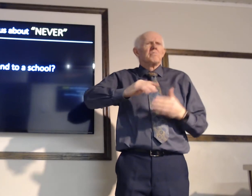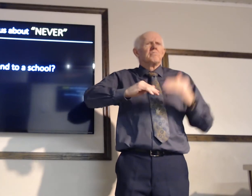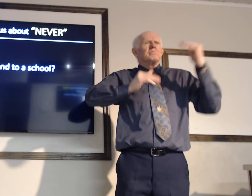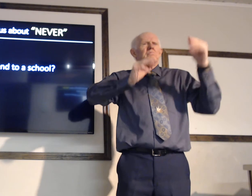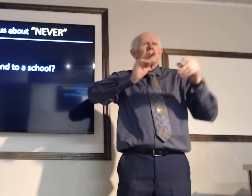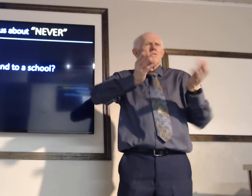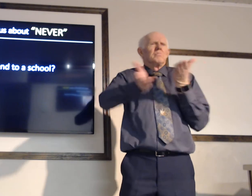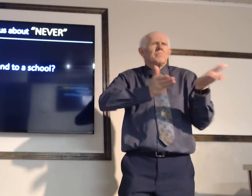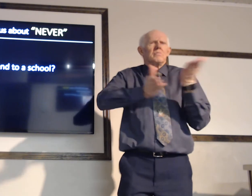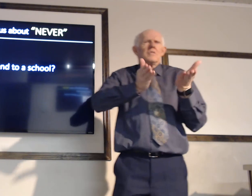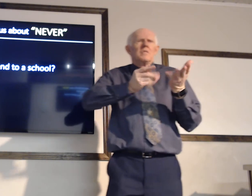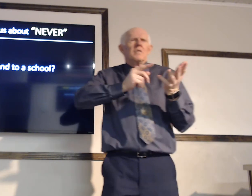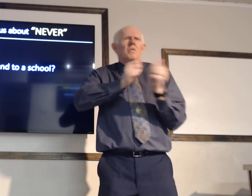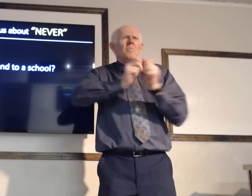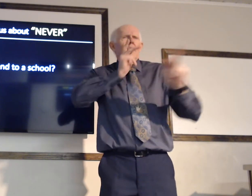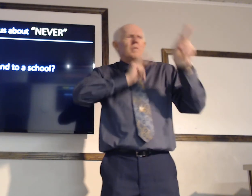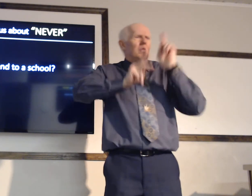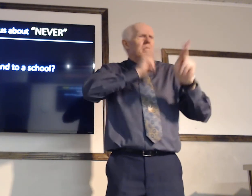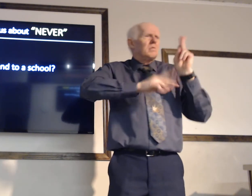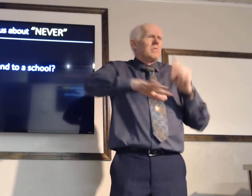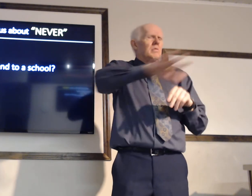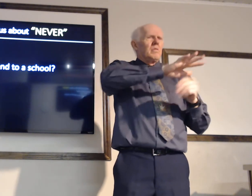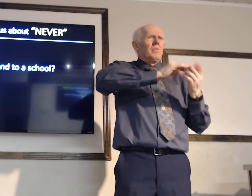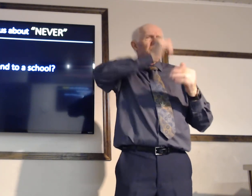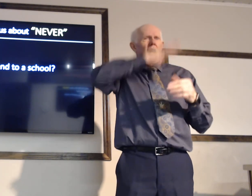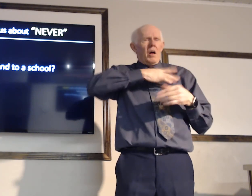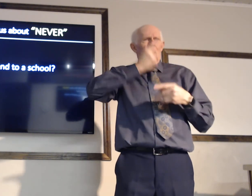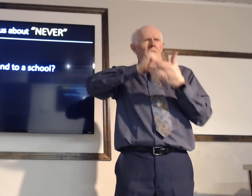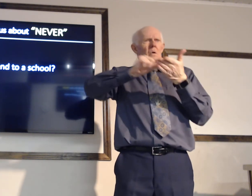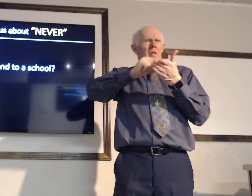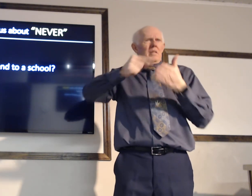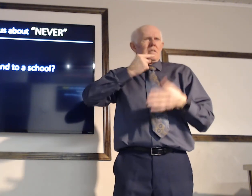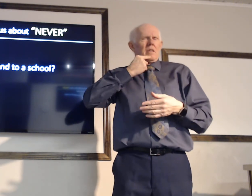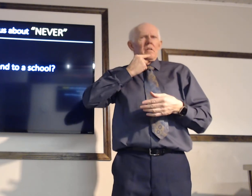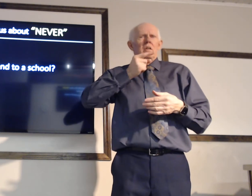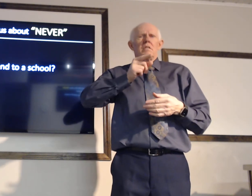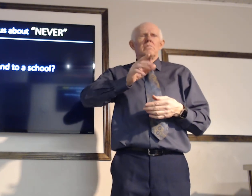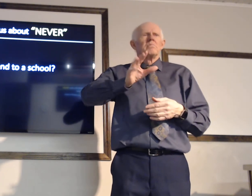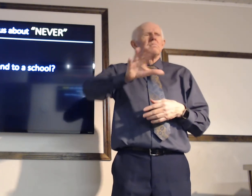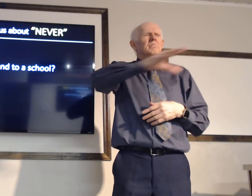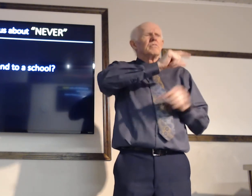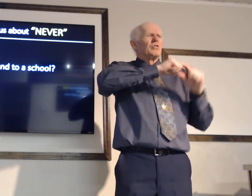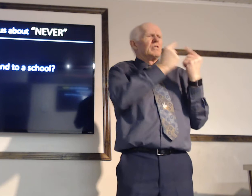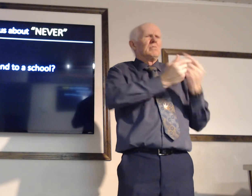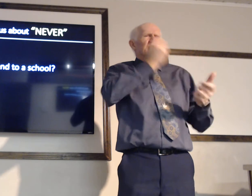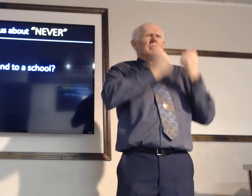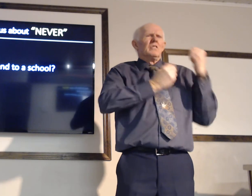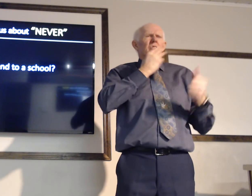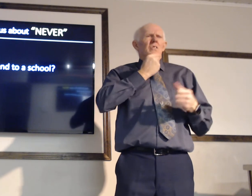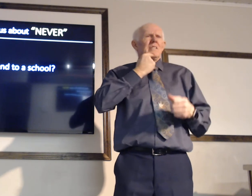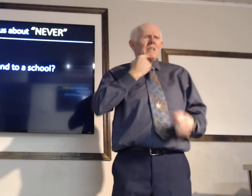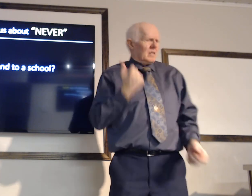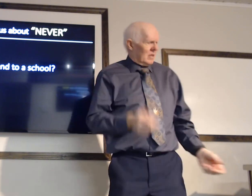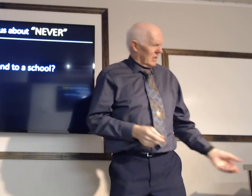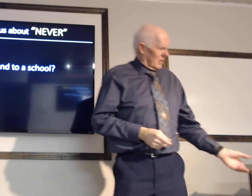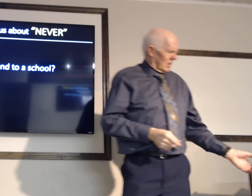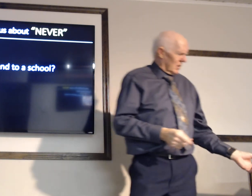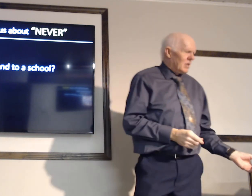But he was ready to become a man and ready to serve the people. And this verse says, what did they